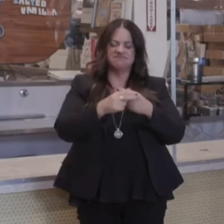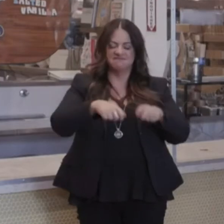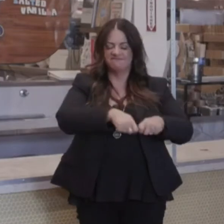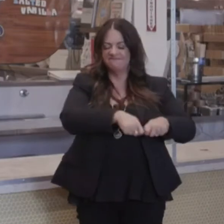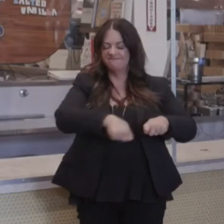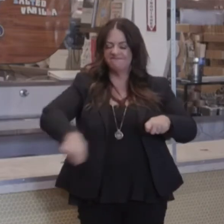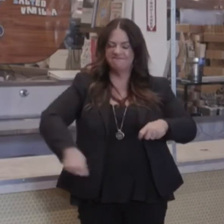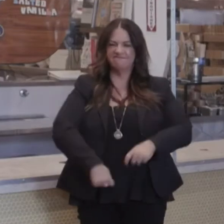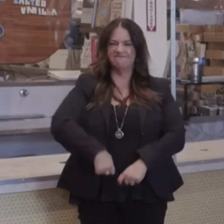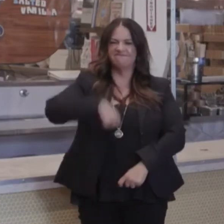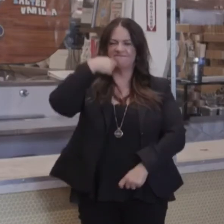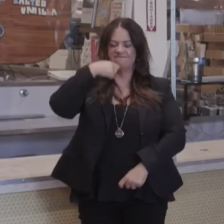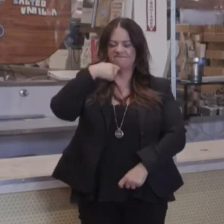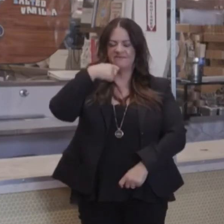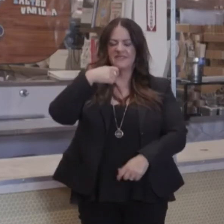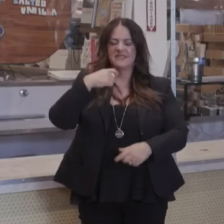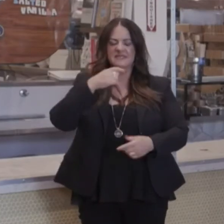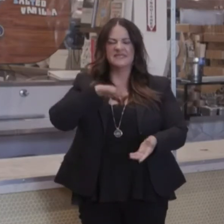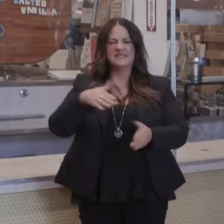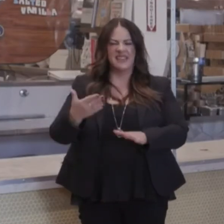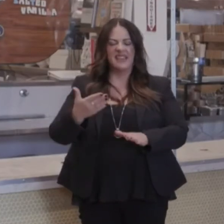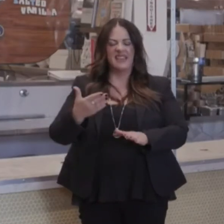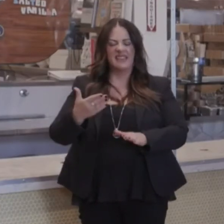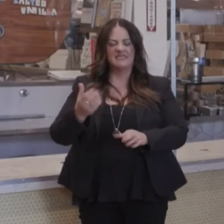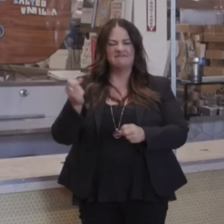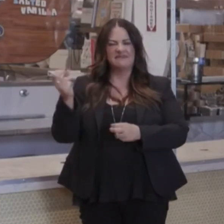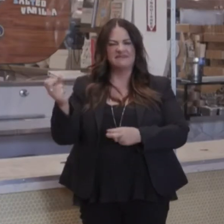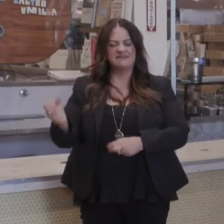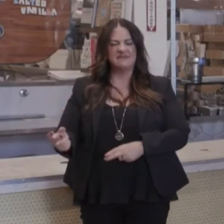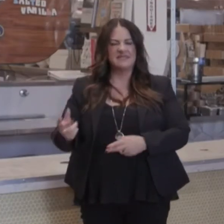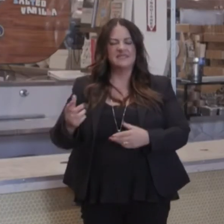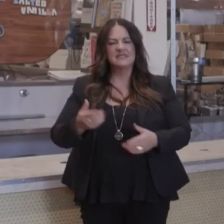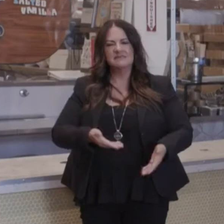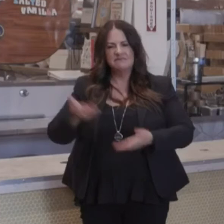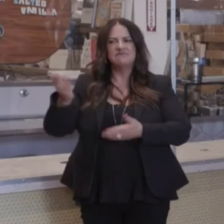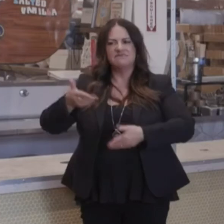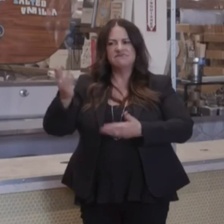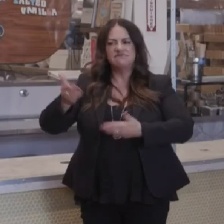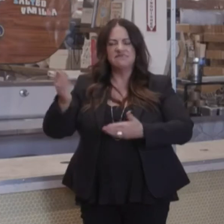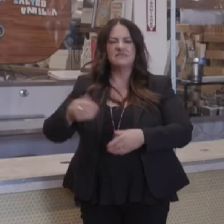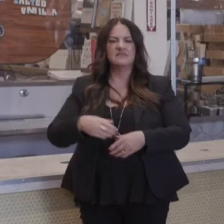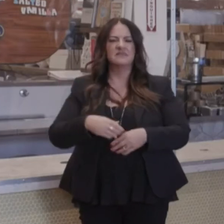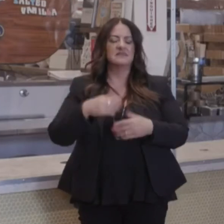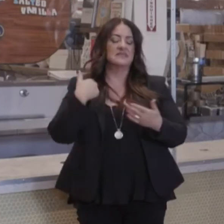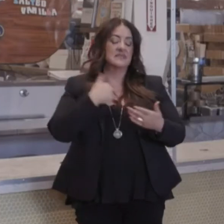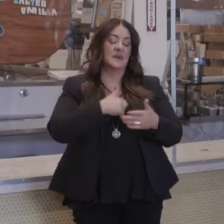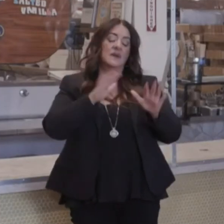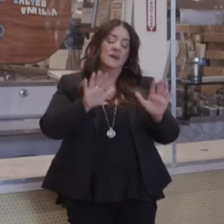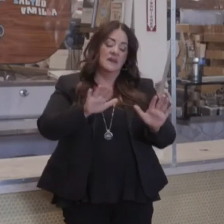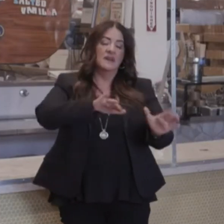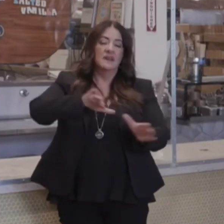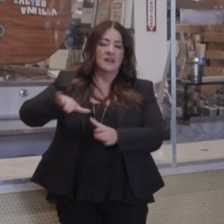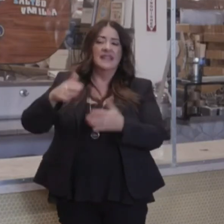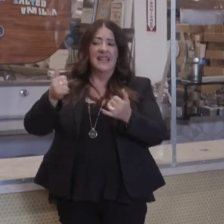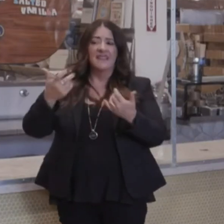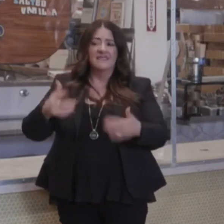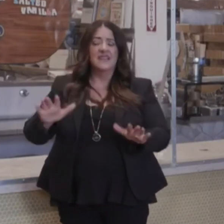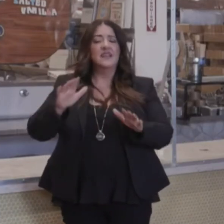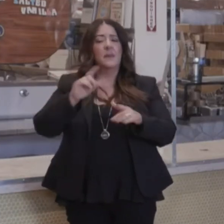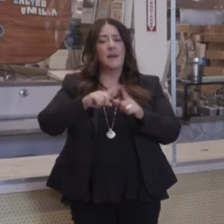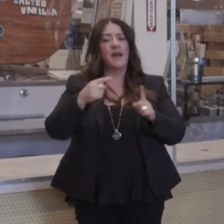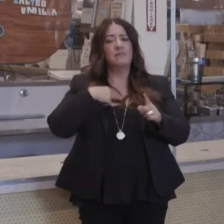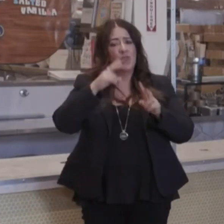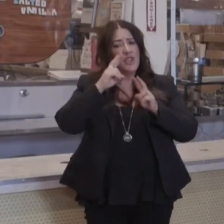56,000 cases, and we had positivity rate close to 14%. We're in a very different place today and look forward to putting out